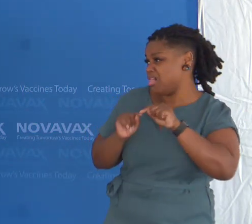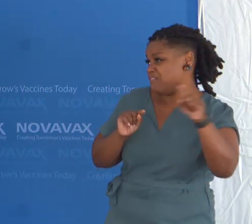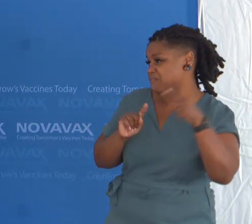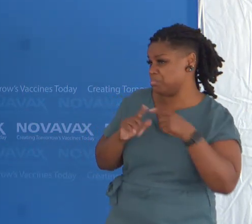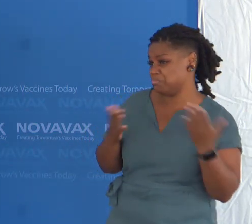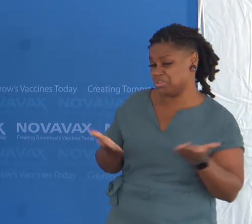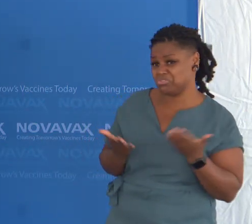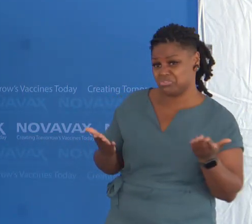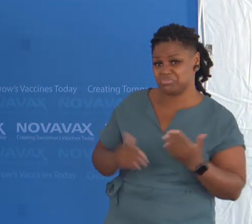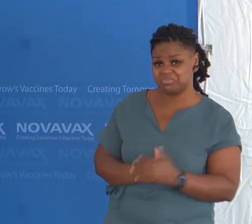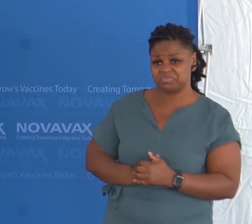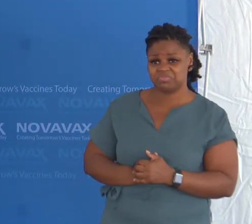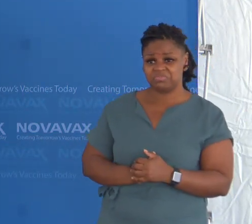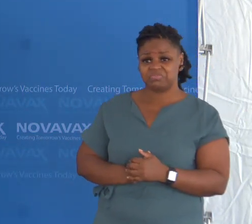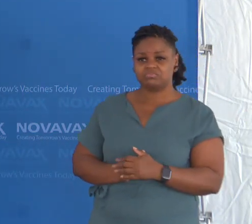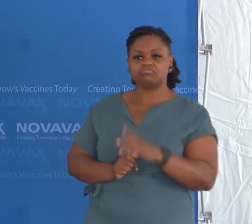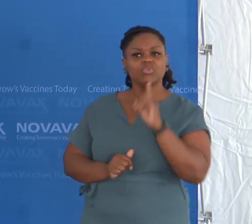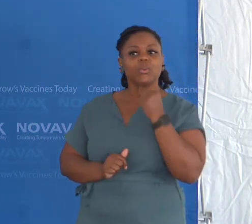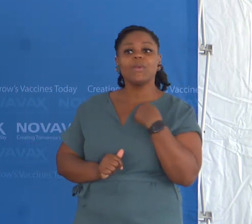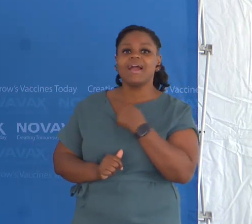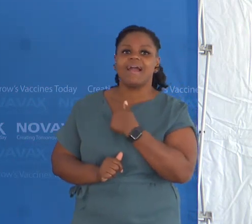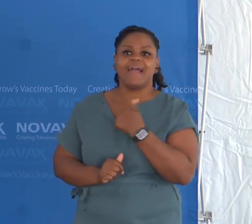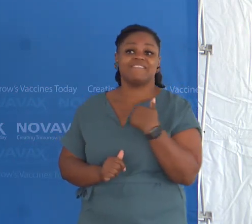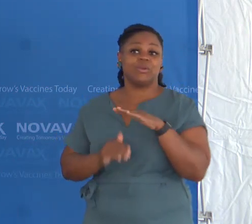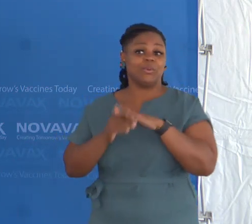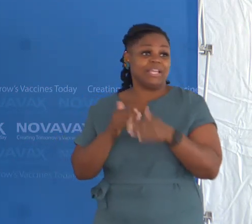have weekends. We haven't had weekends since January.